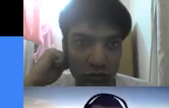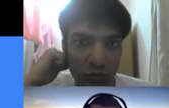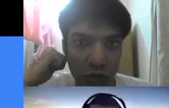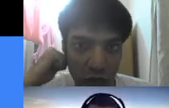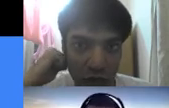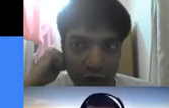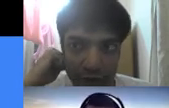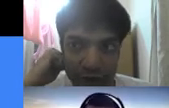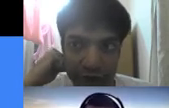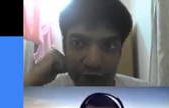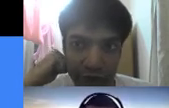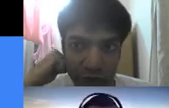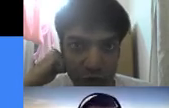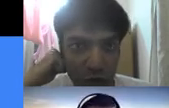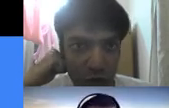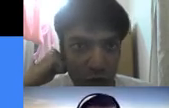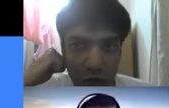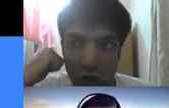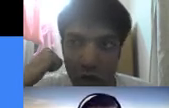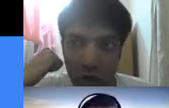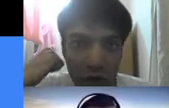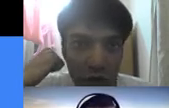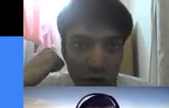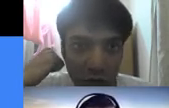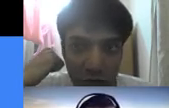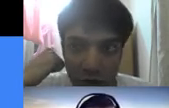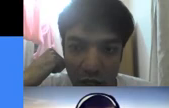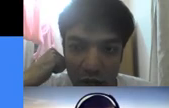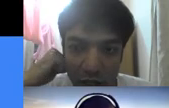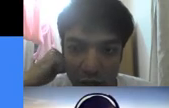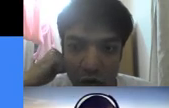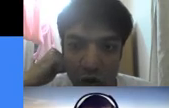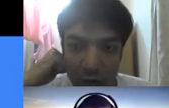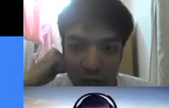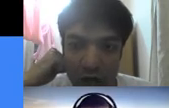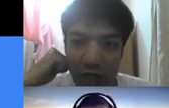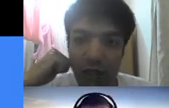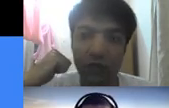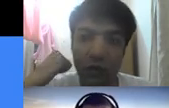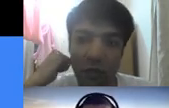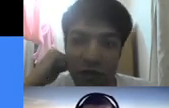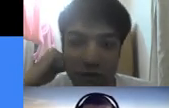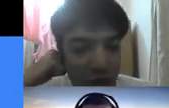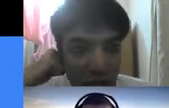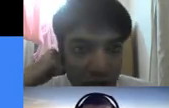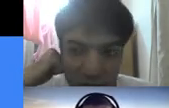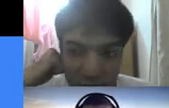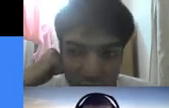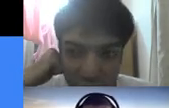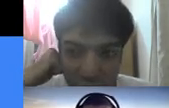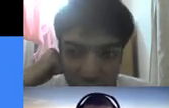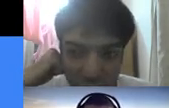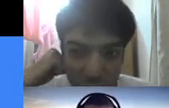work. And yeah, I can see some question in the chat. Yeah. Thank you, Amit. Thank you very much. We'll have